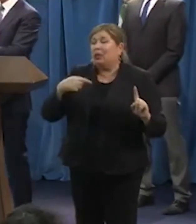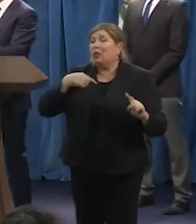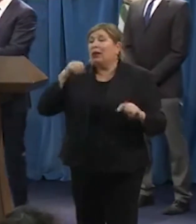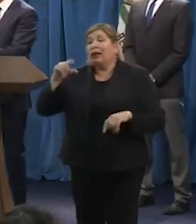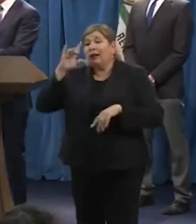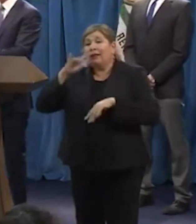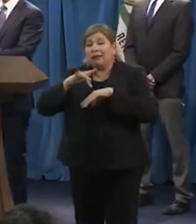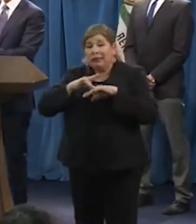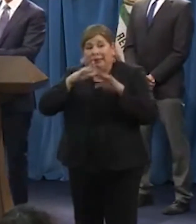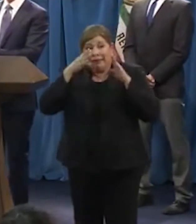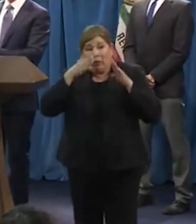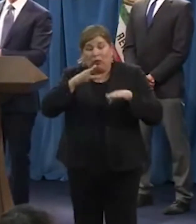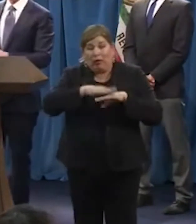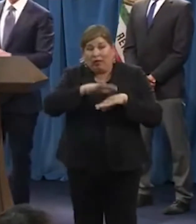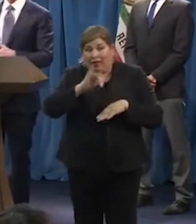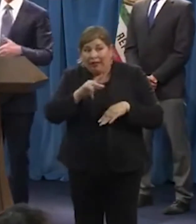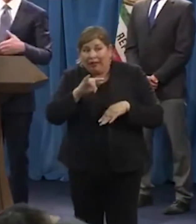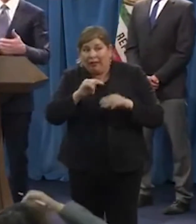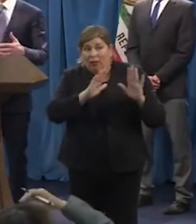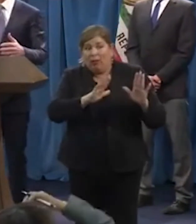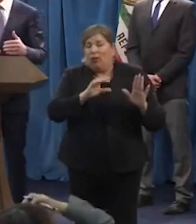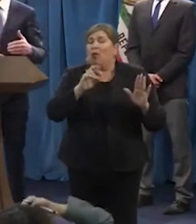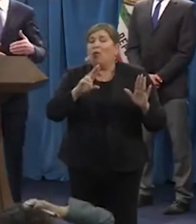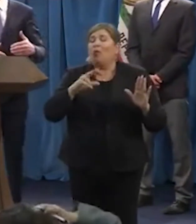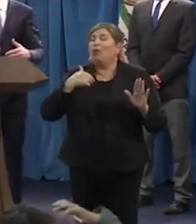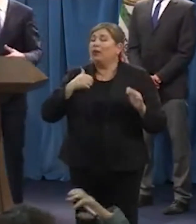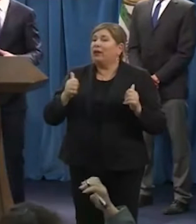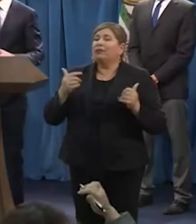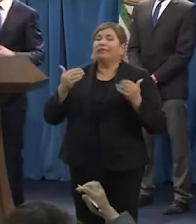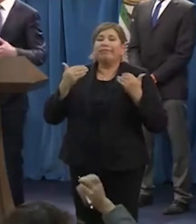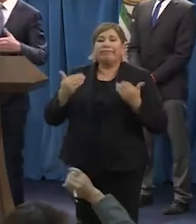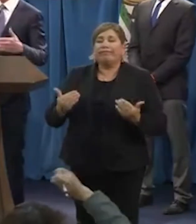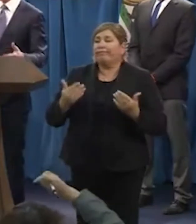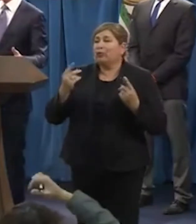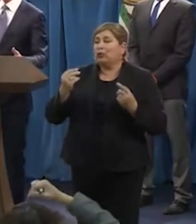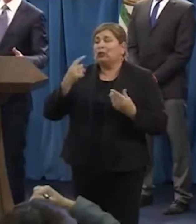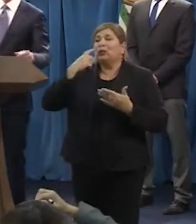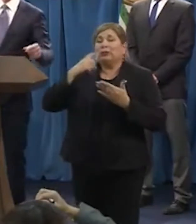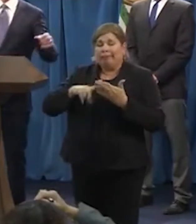can focus on it, or we can recognize that